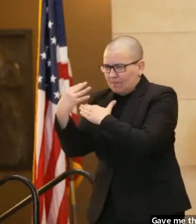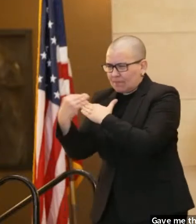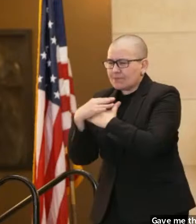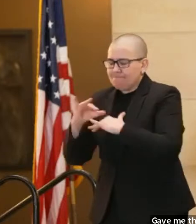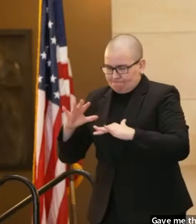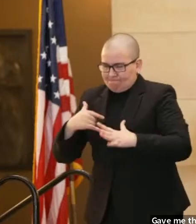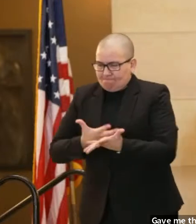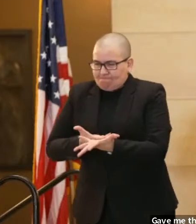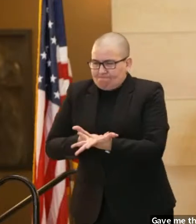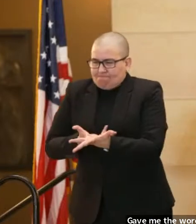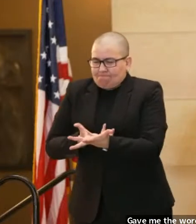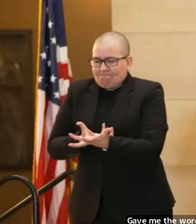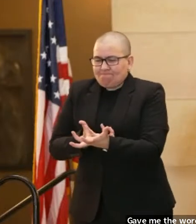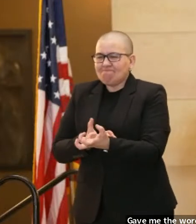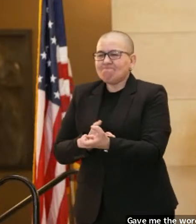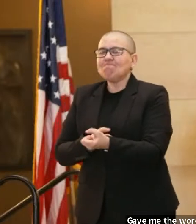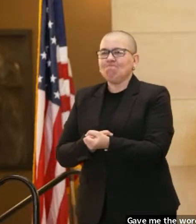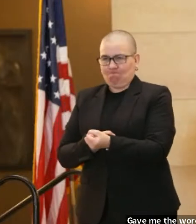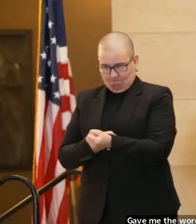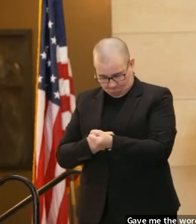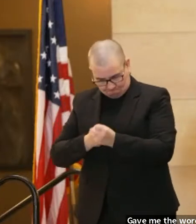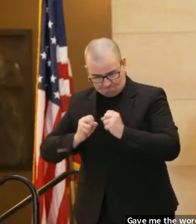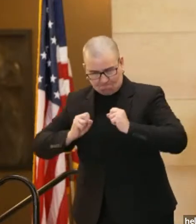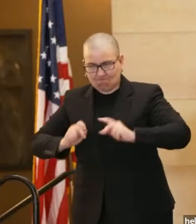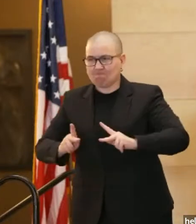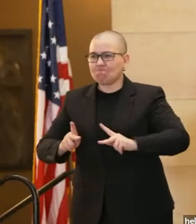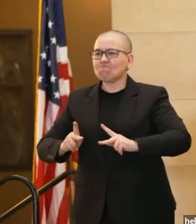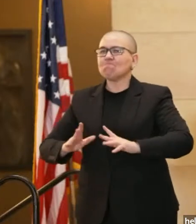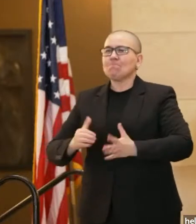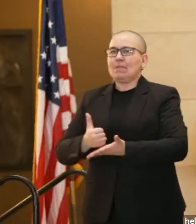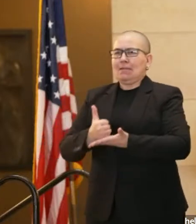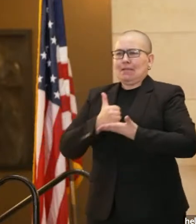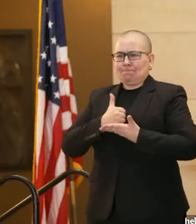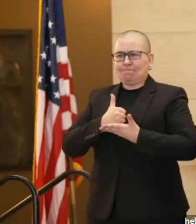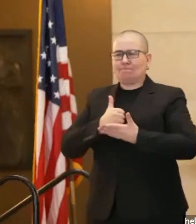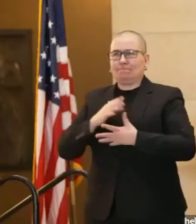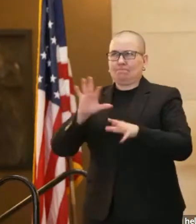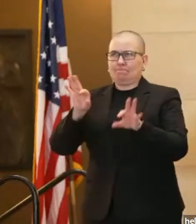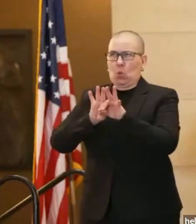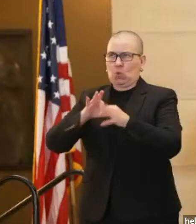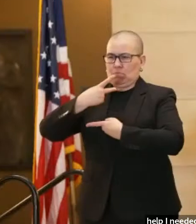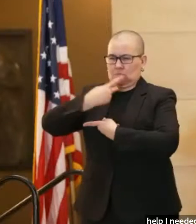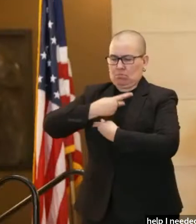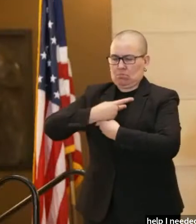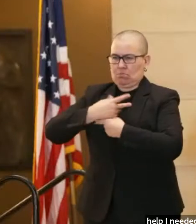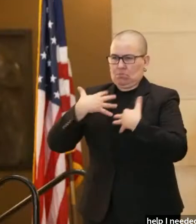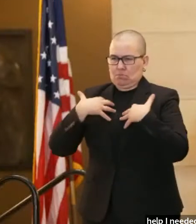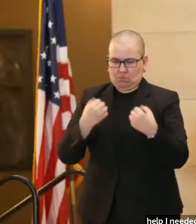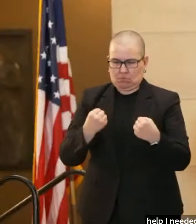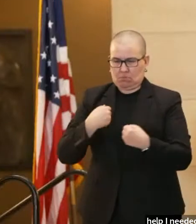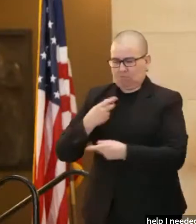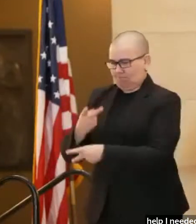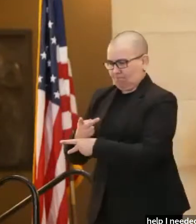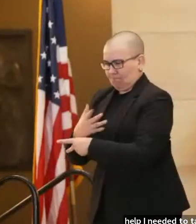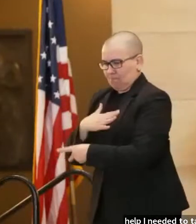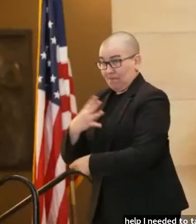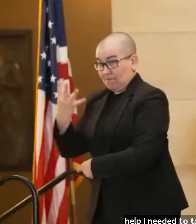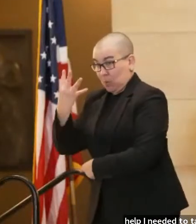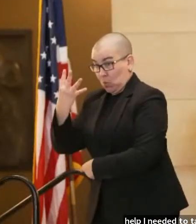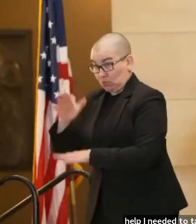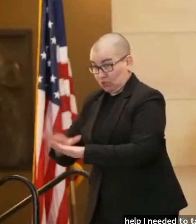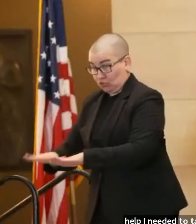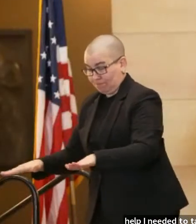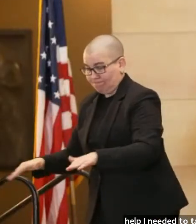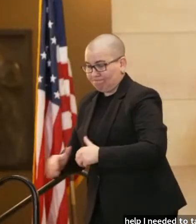needed to take care of myself and my four daughters. working with Minkasa and other community groups in my